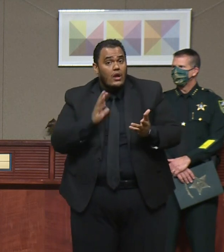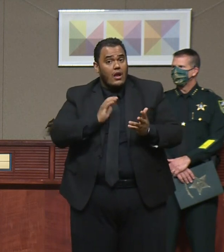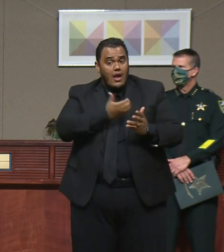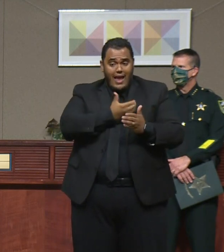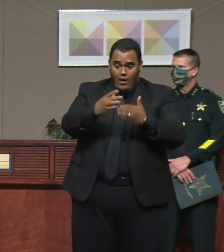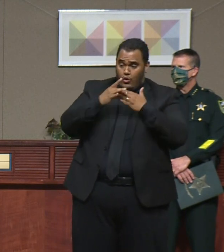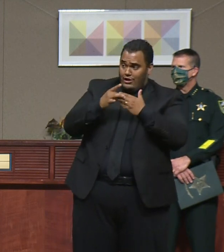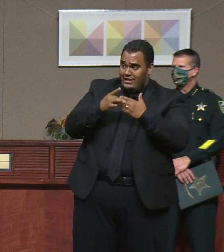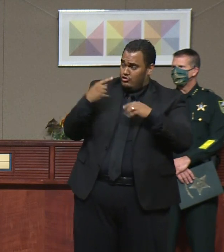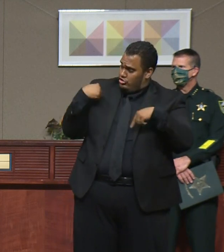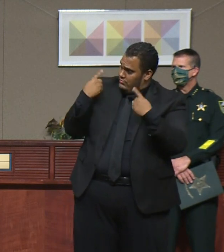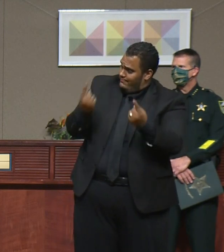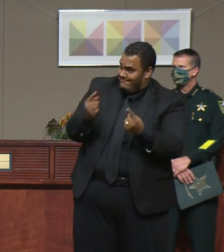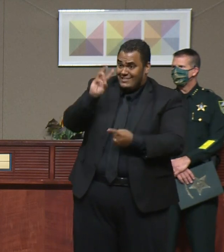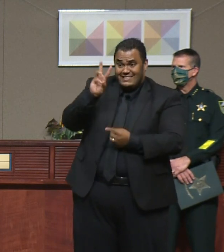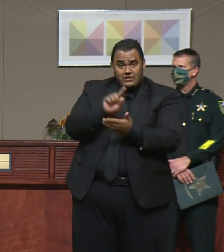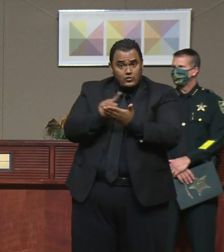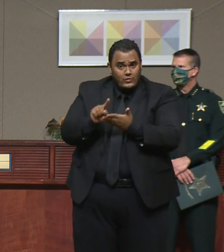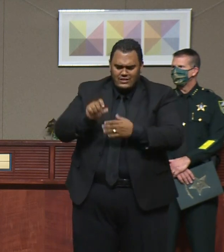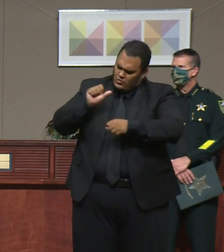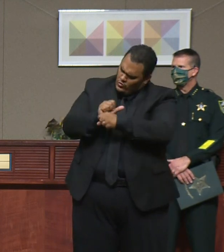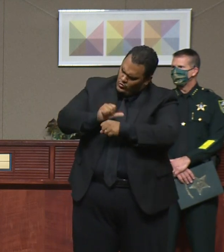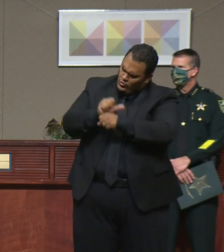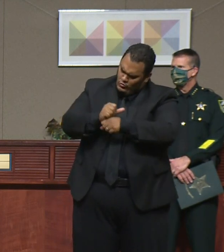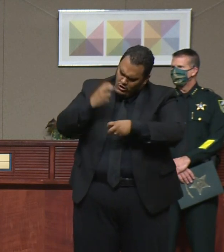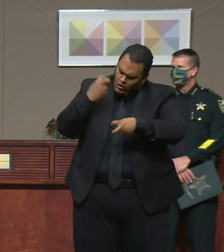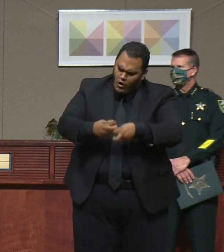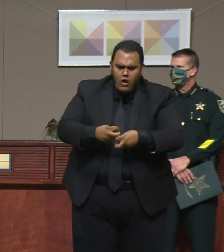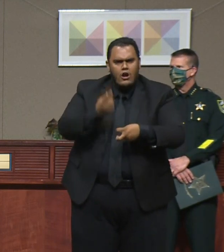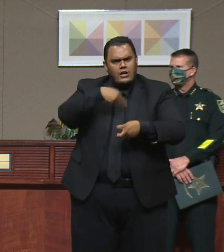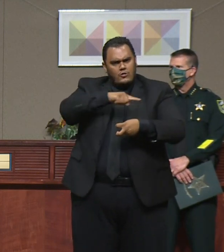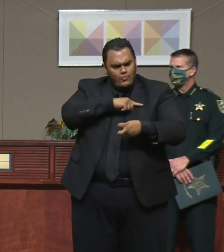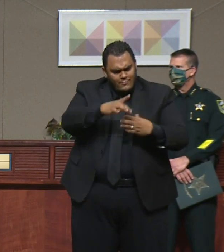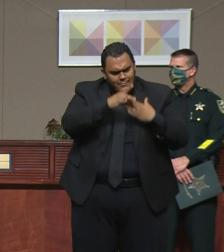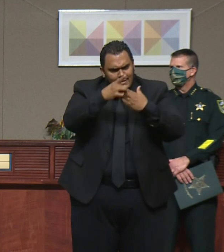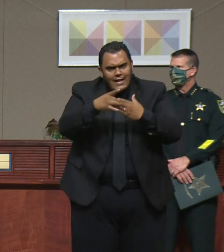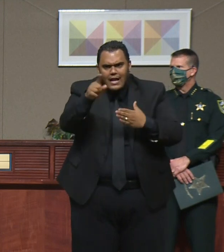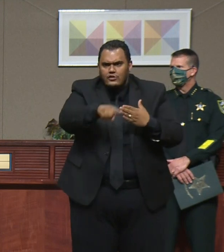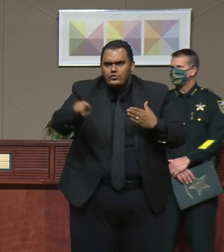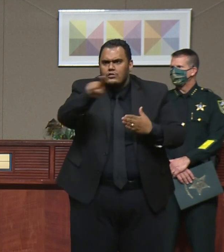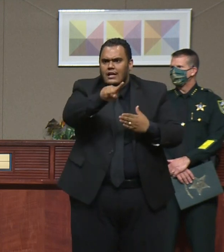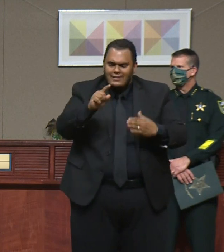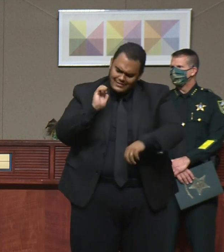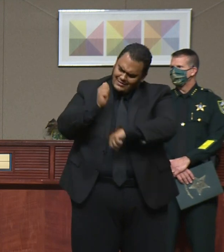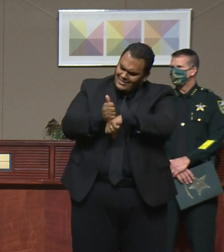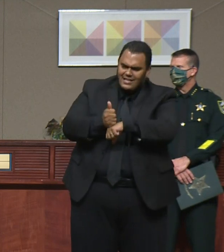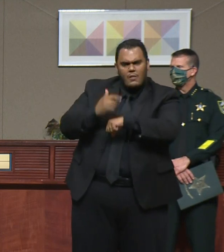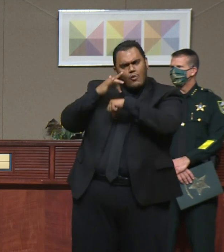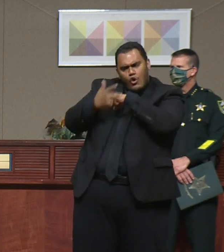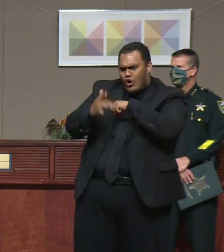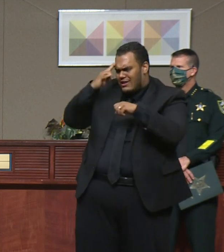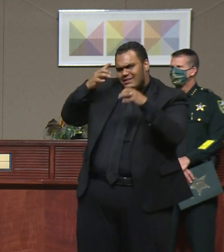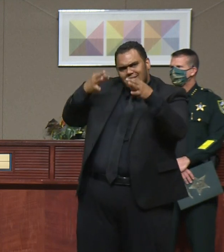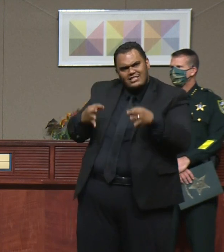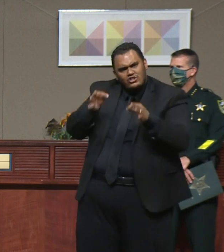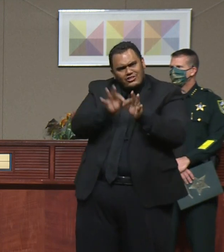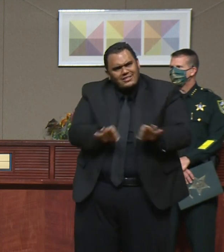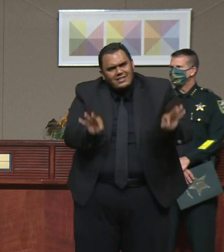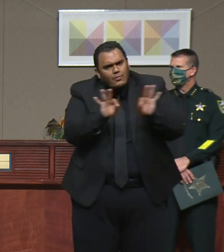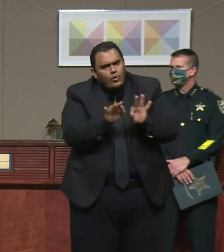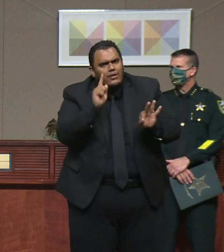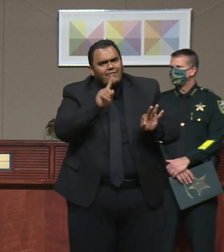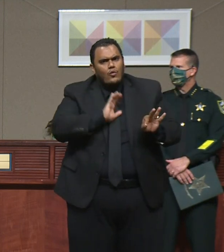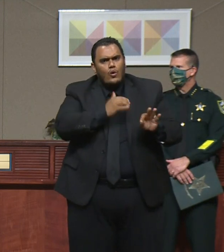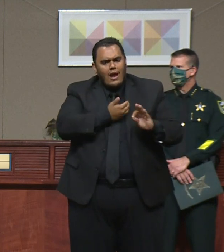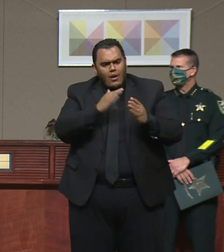very well in guiding our community. They took very early decisions that were very vital to our community, and our community has listened.